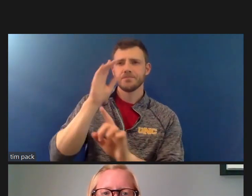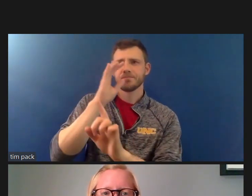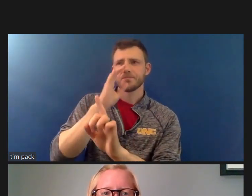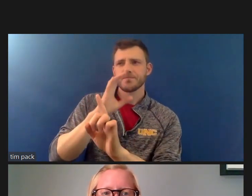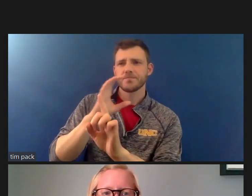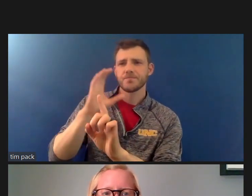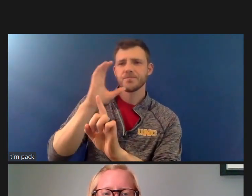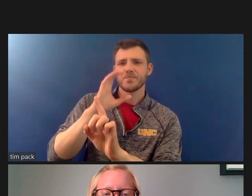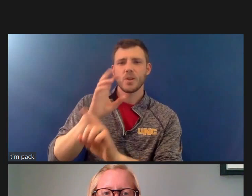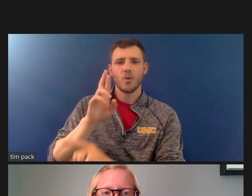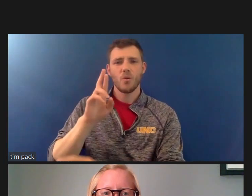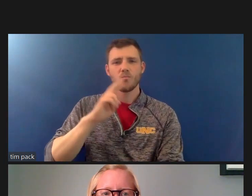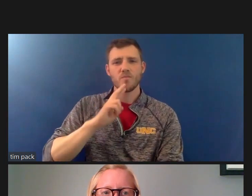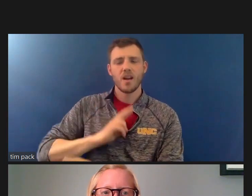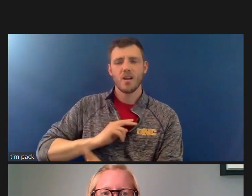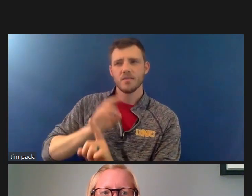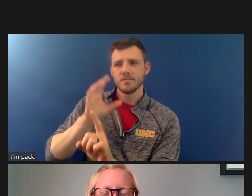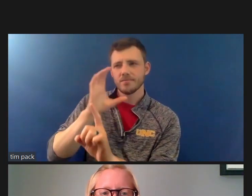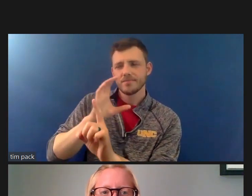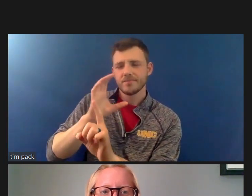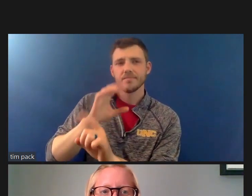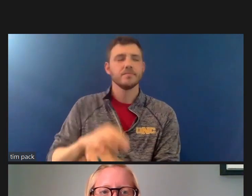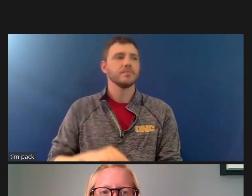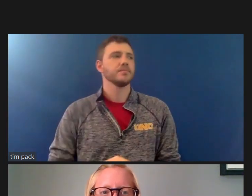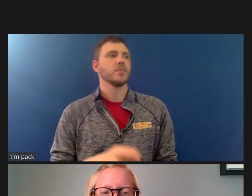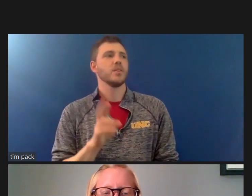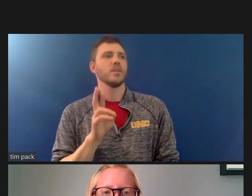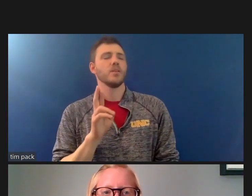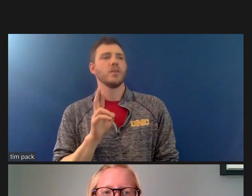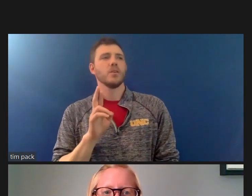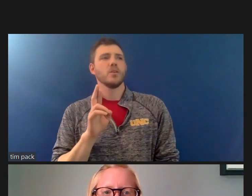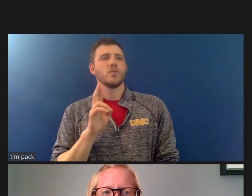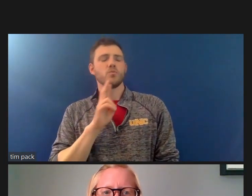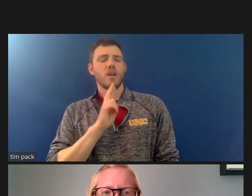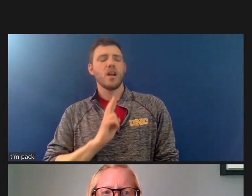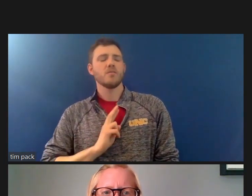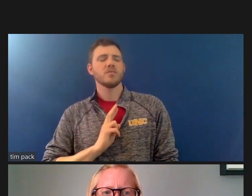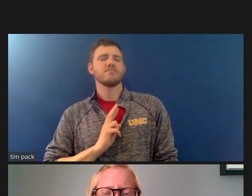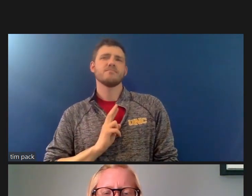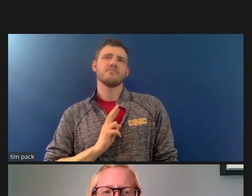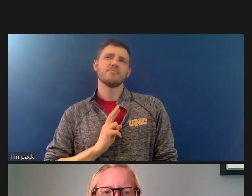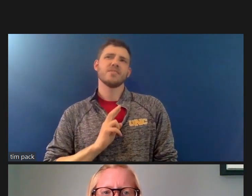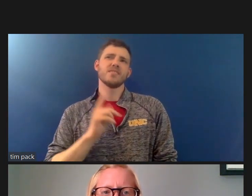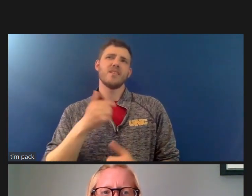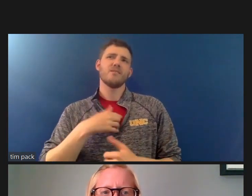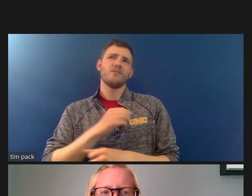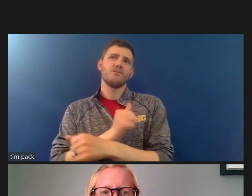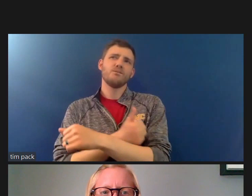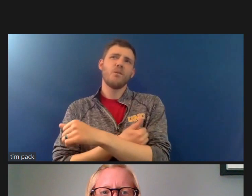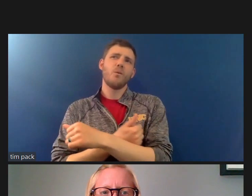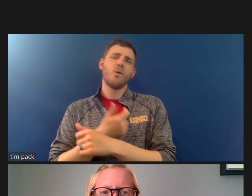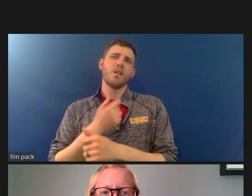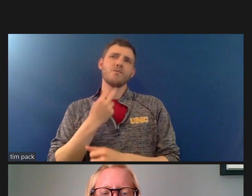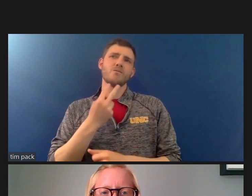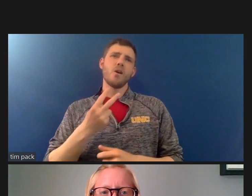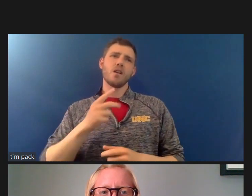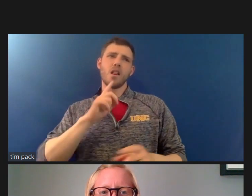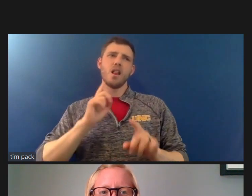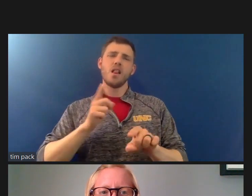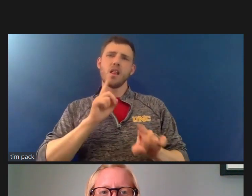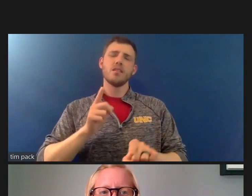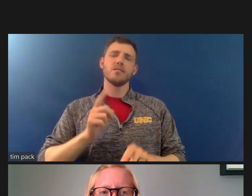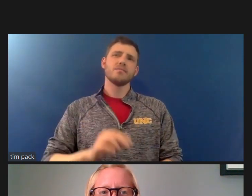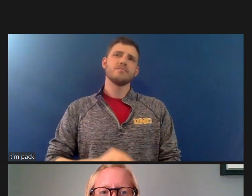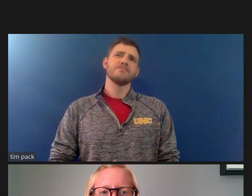uniform superiority and the offhand authority in Meridew's voice. He shrank to the other side of Ralph and busied himself with